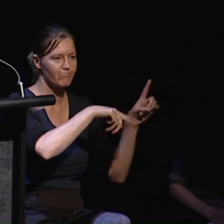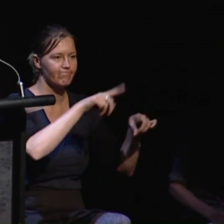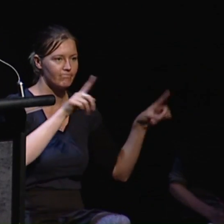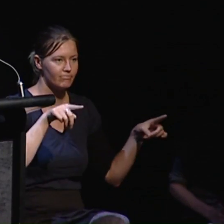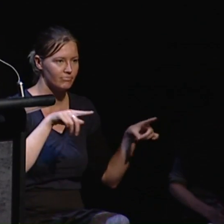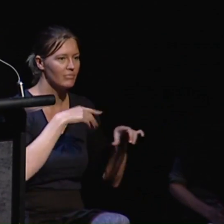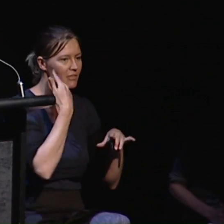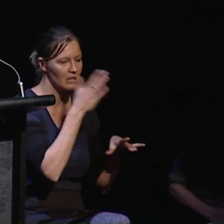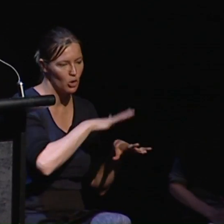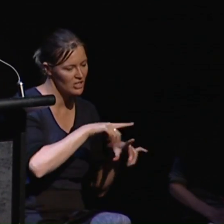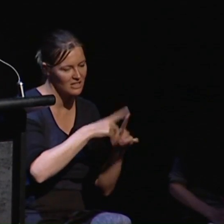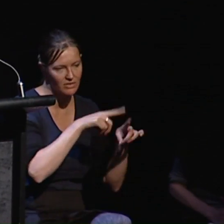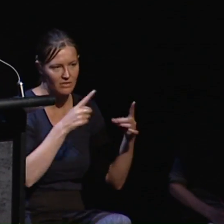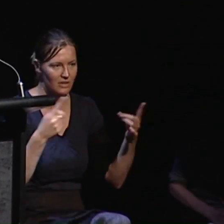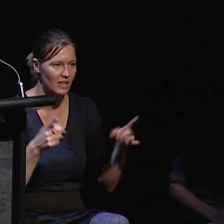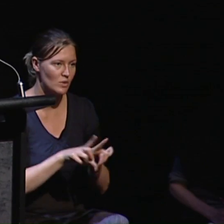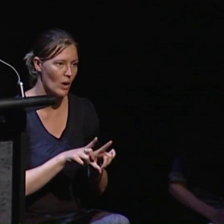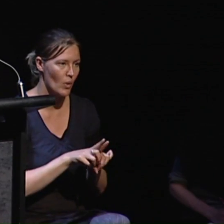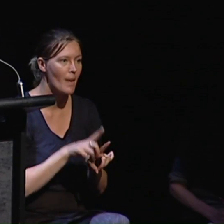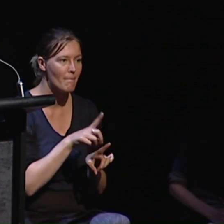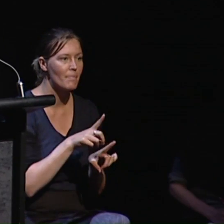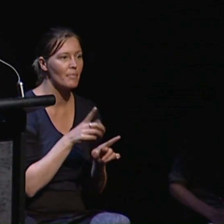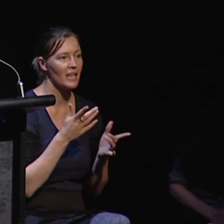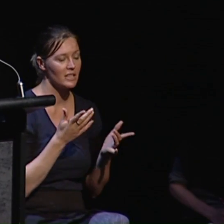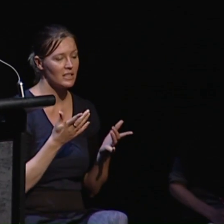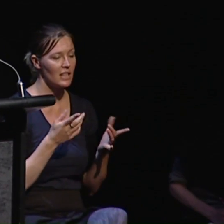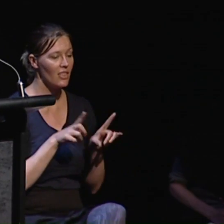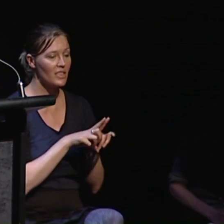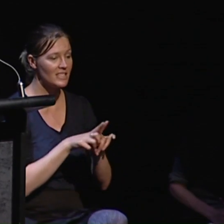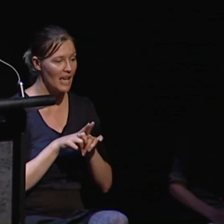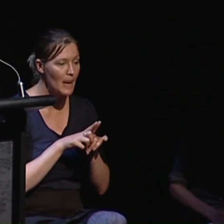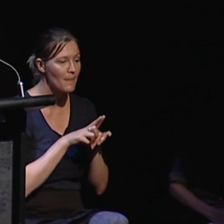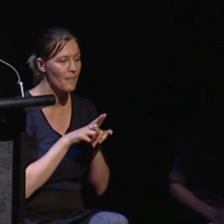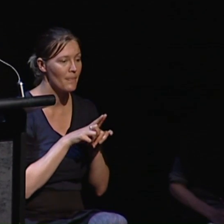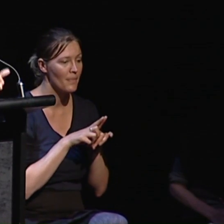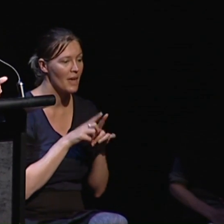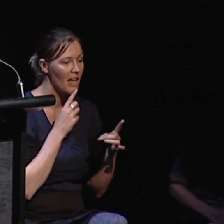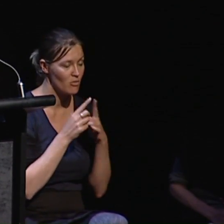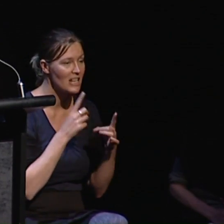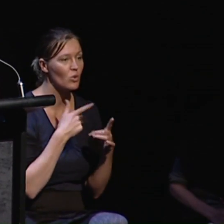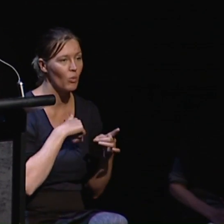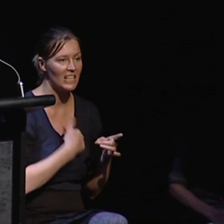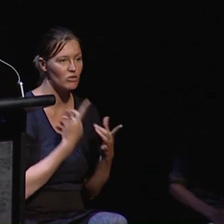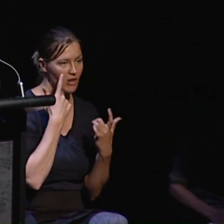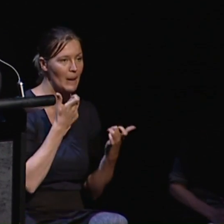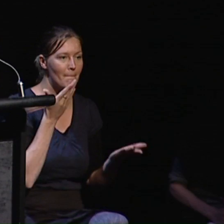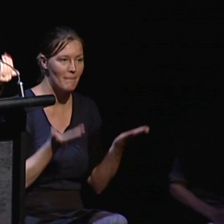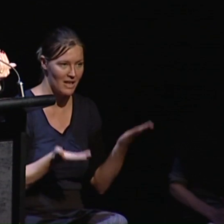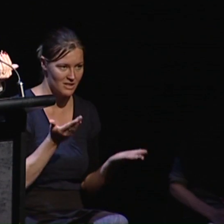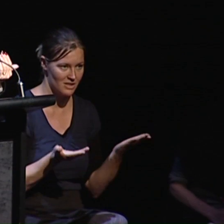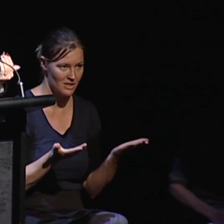think clearly the messaging from all over the world that we had in the report was we need to find a way to balance so that